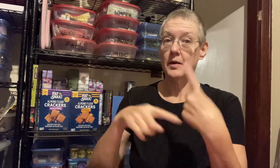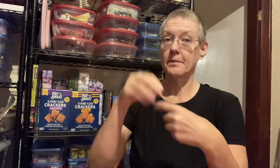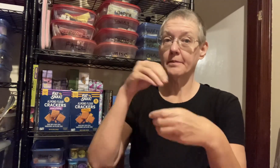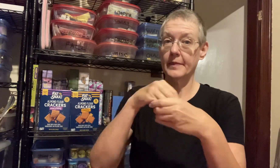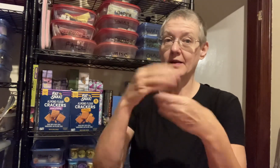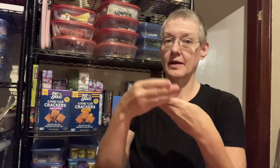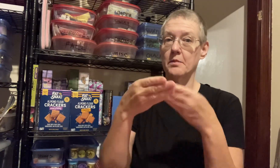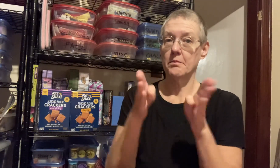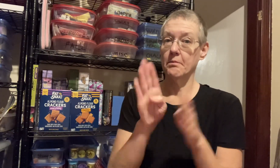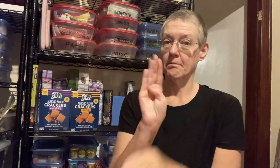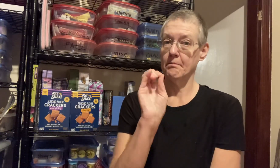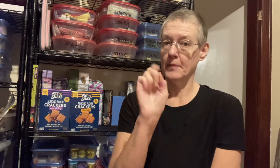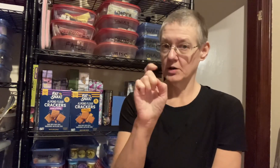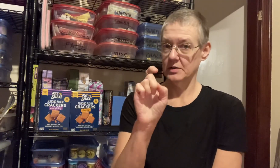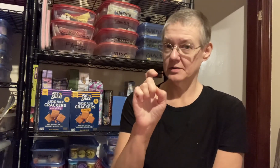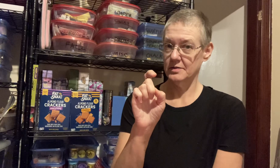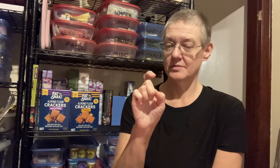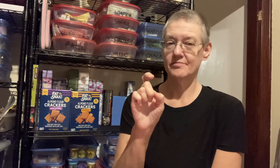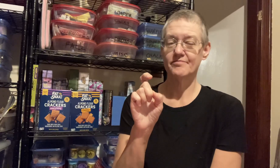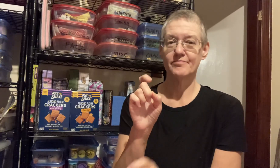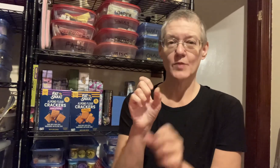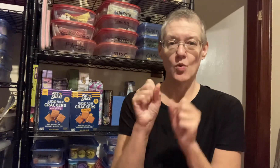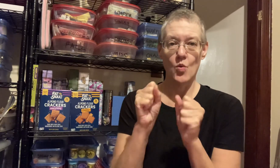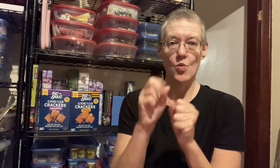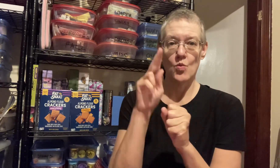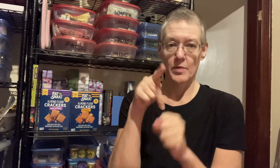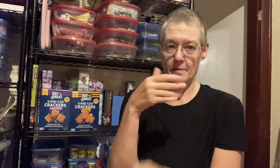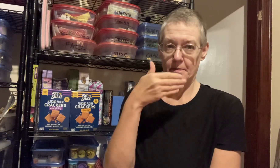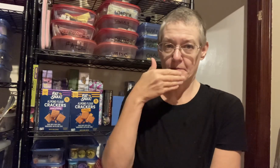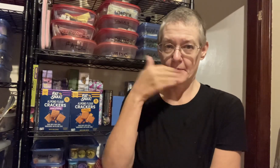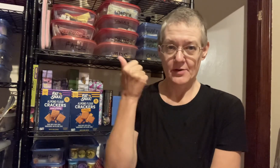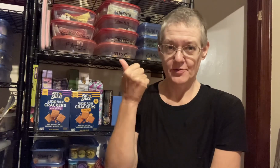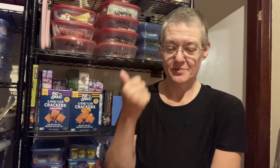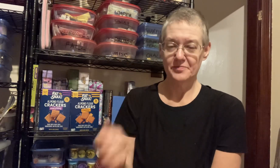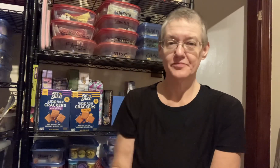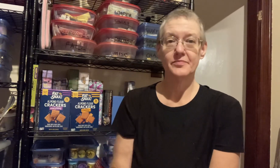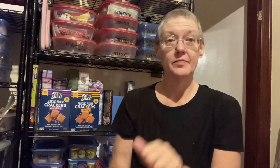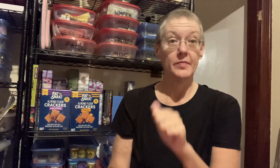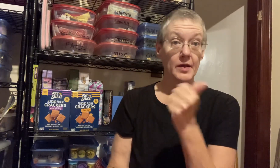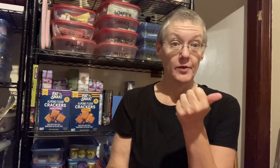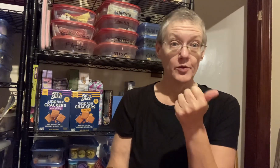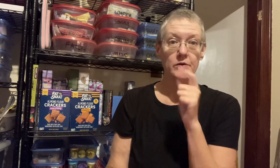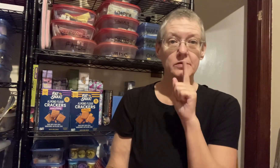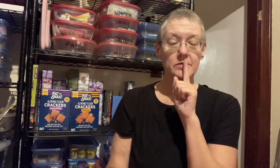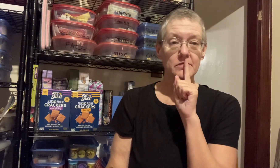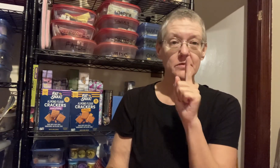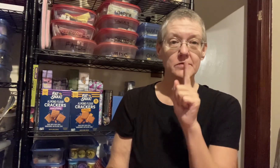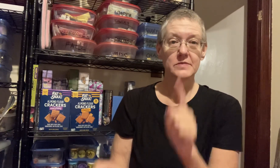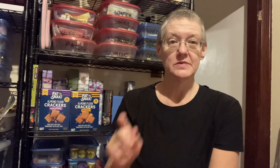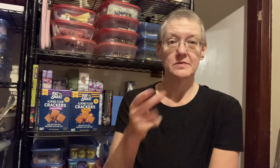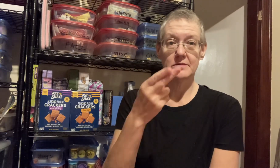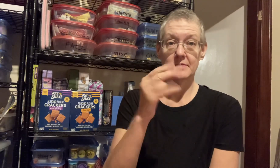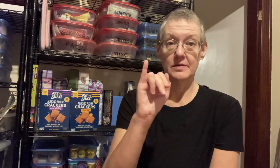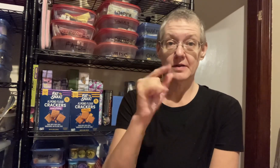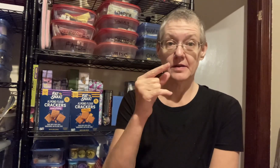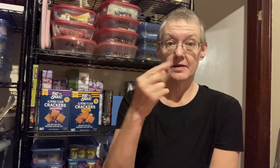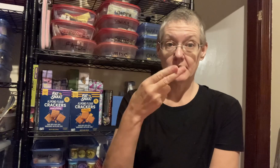I like that these come in a box. They hold up well better. The other brand